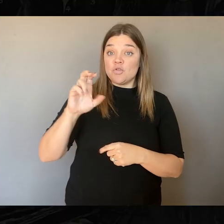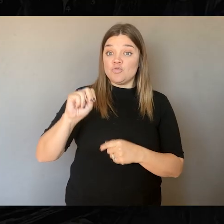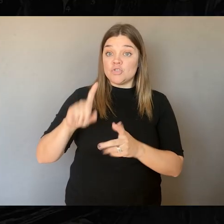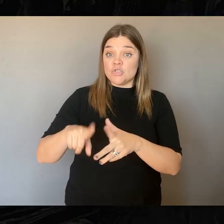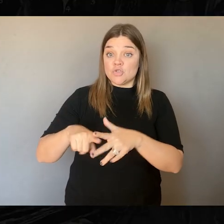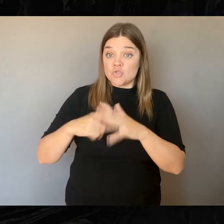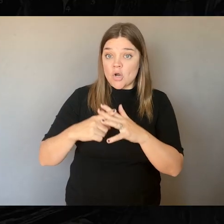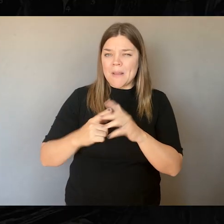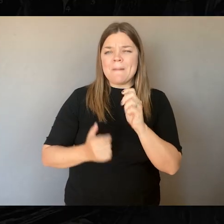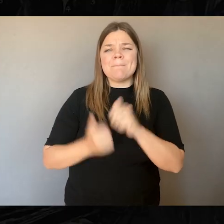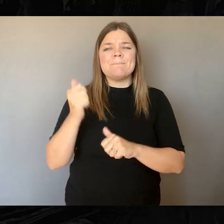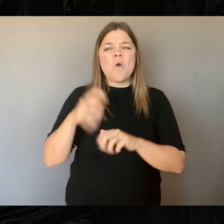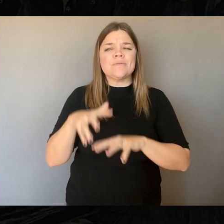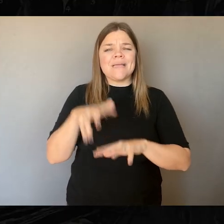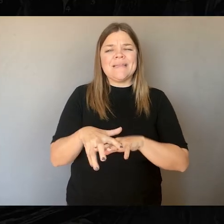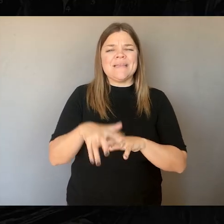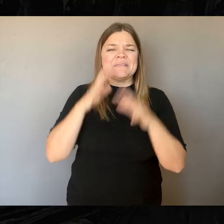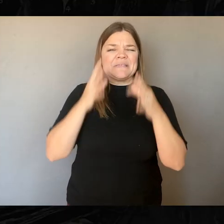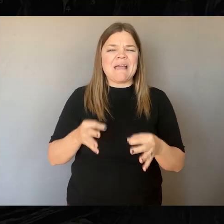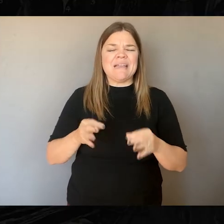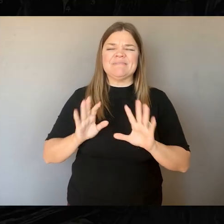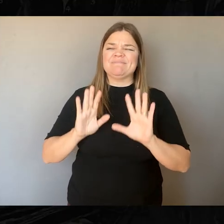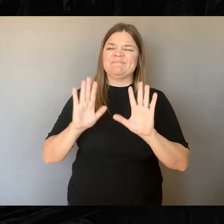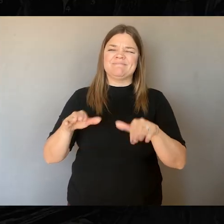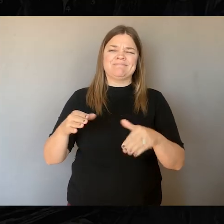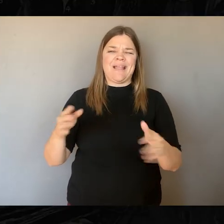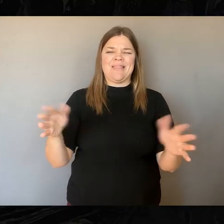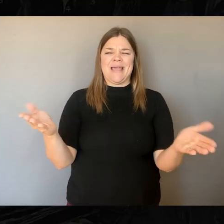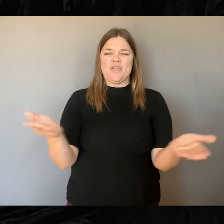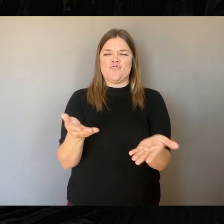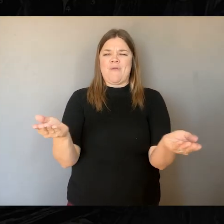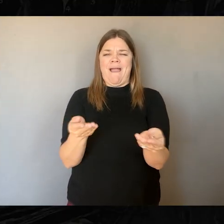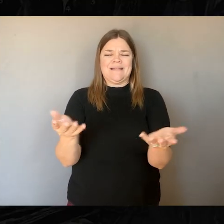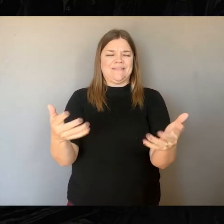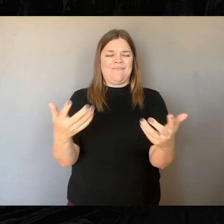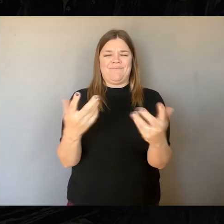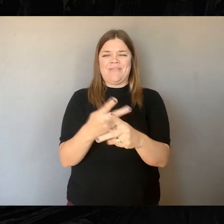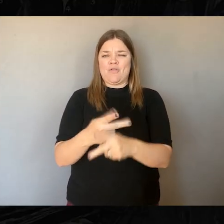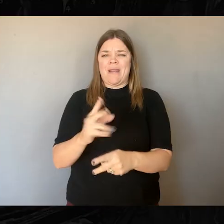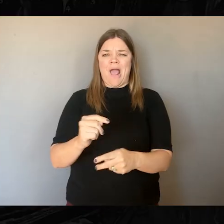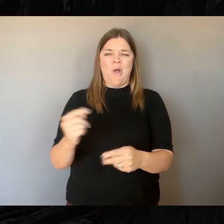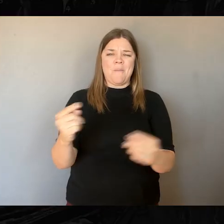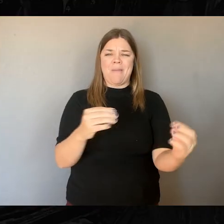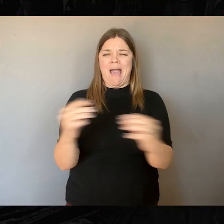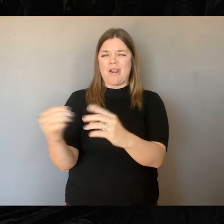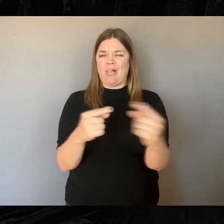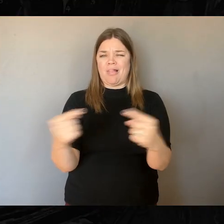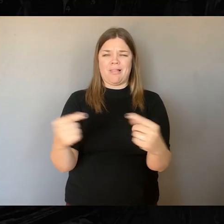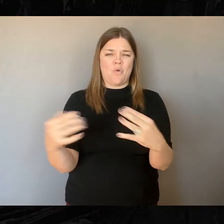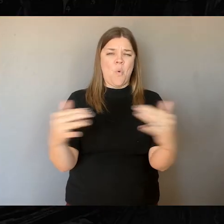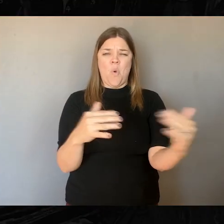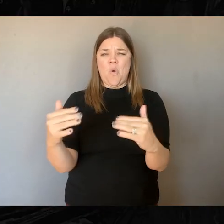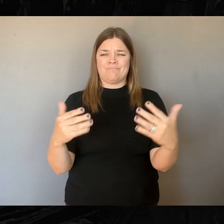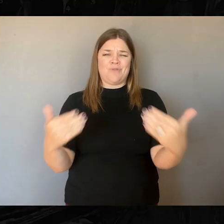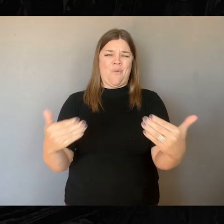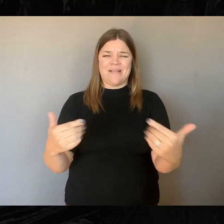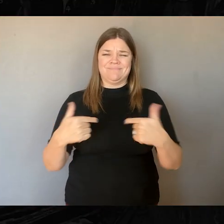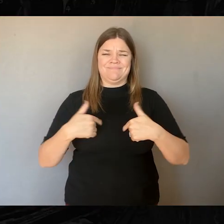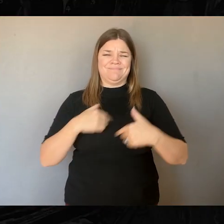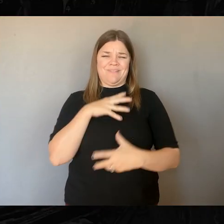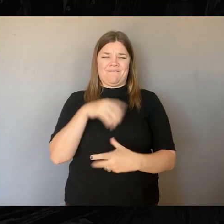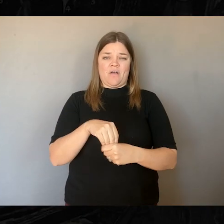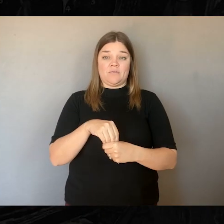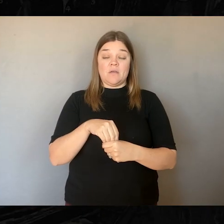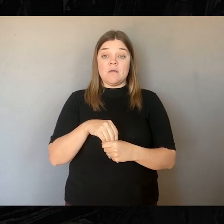American Indians decided to just stay out of the fight and let the Texans and the Mexican government battle it out between themselves. But there were a